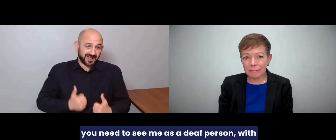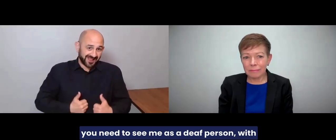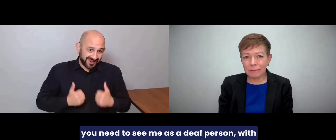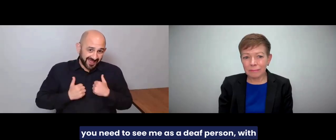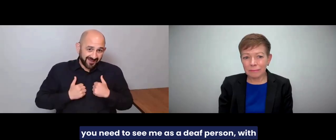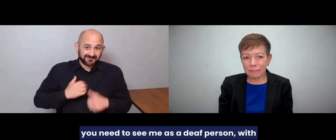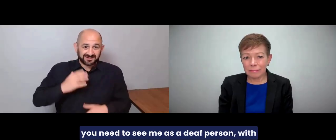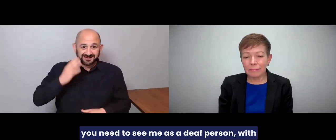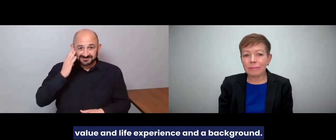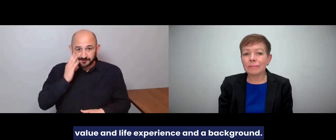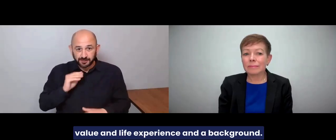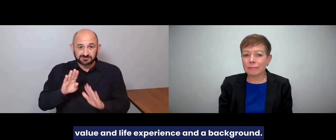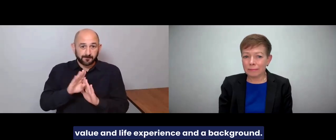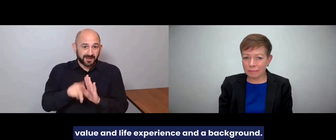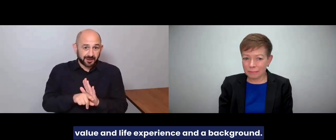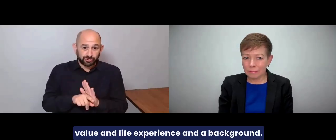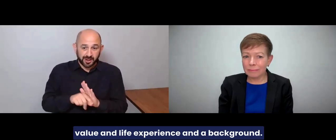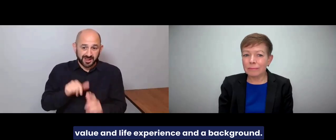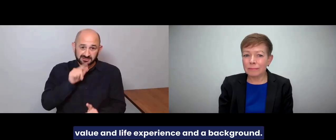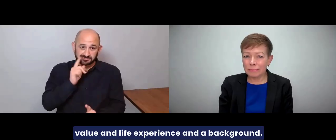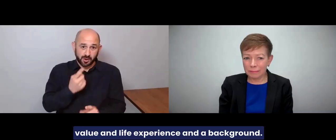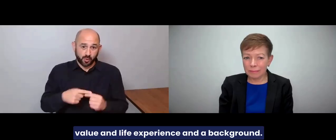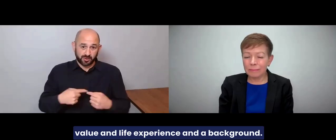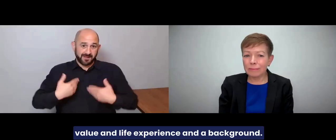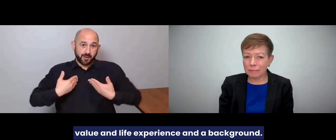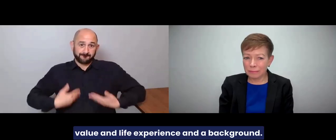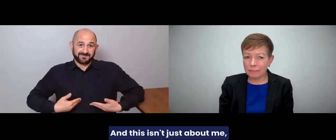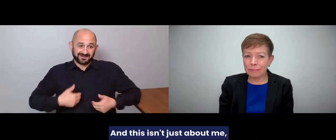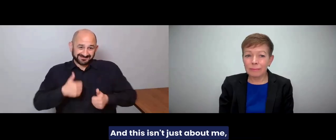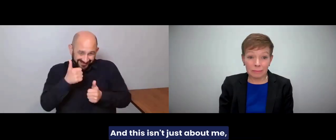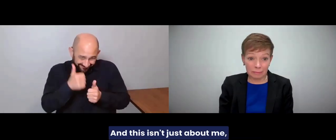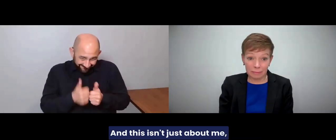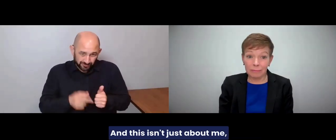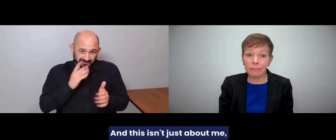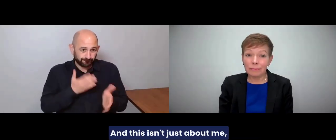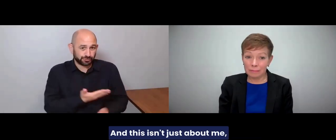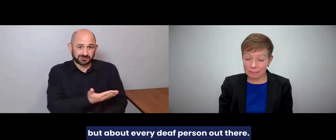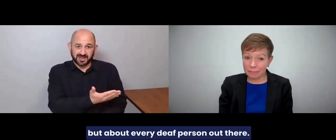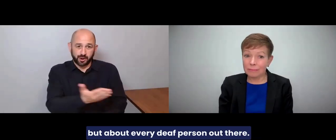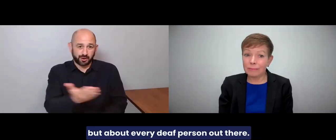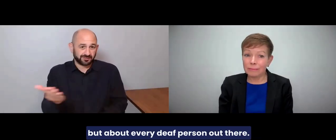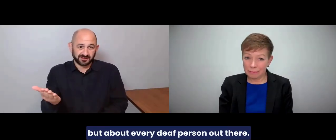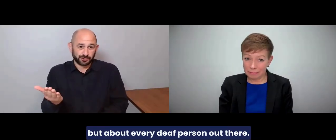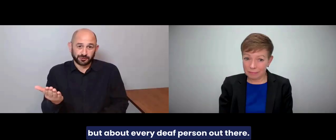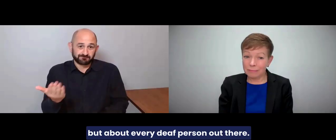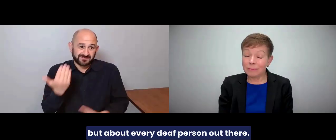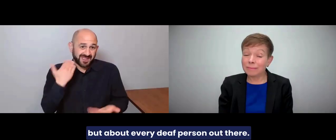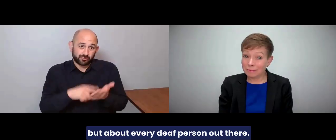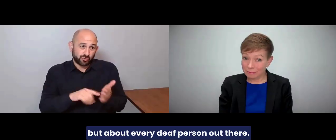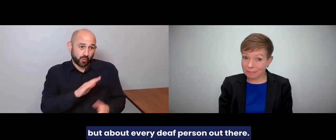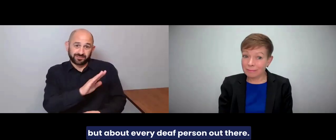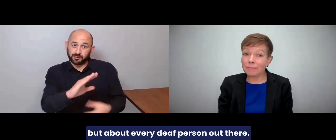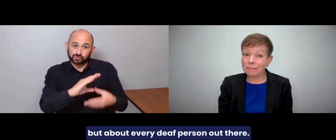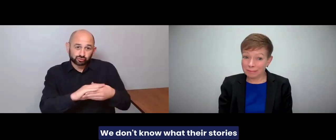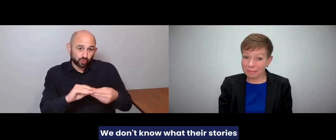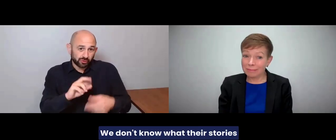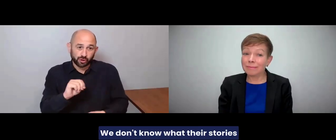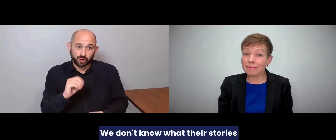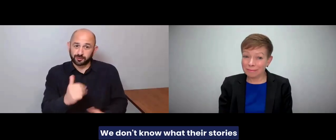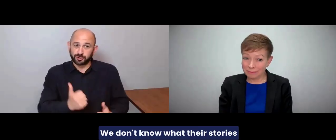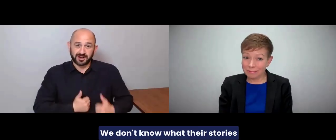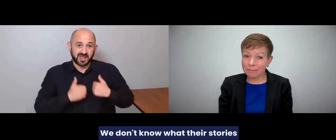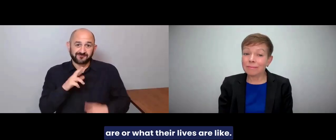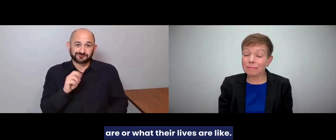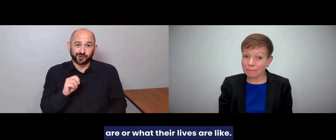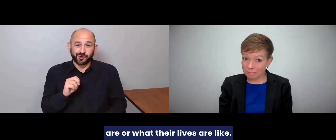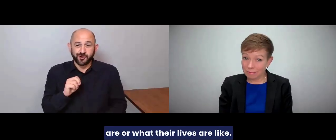person with value and life experience and a background. And this isn't just about me, but about every deaf person out there. We don't know